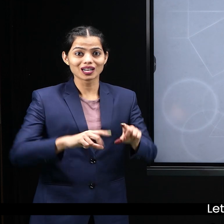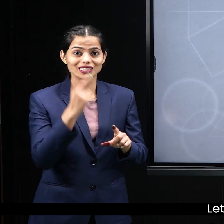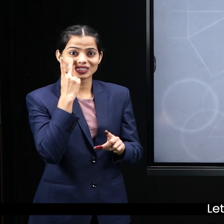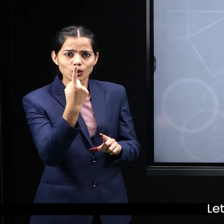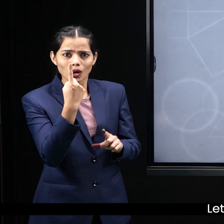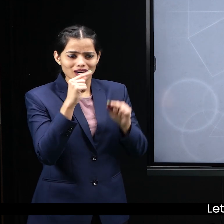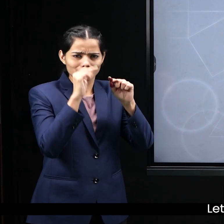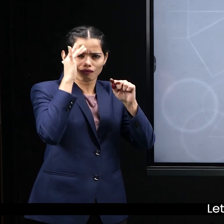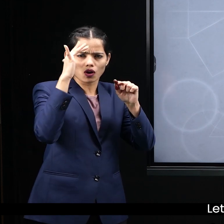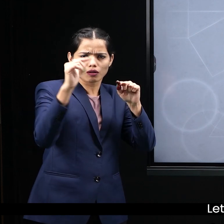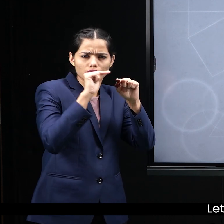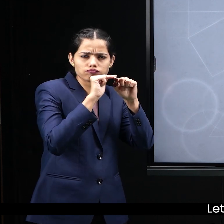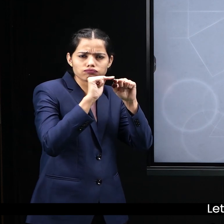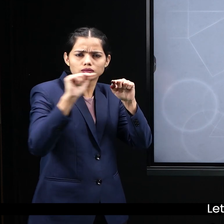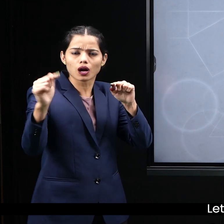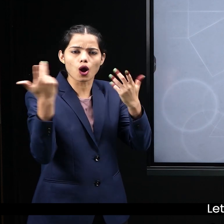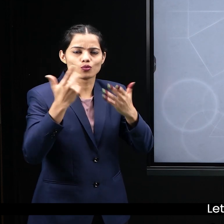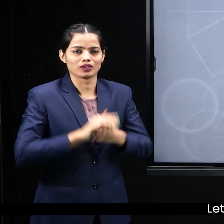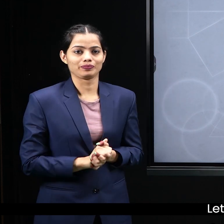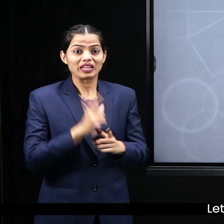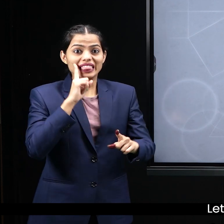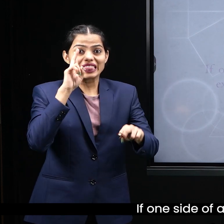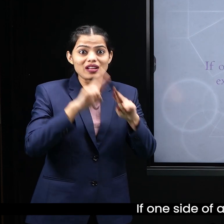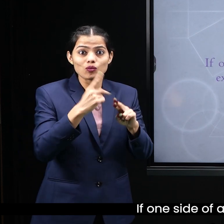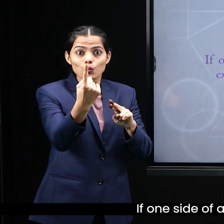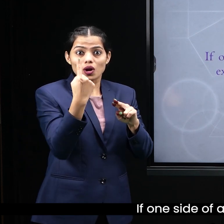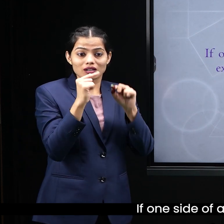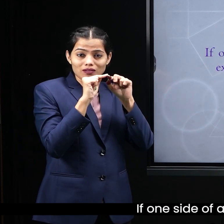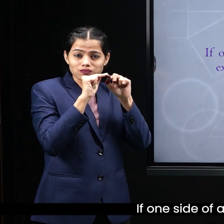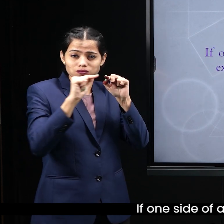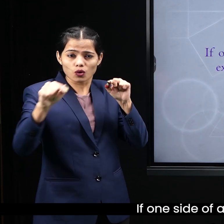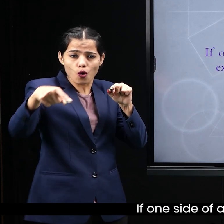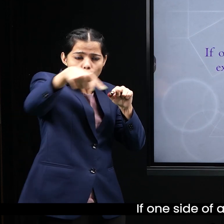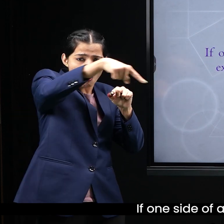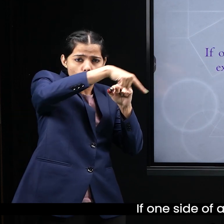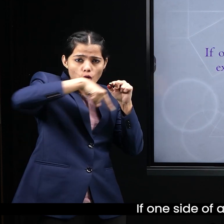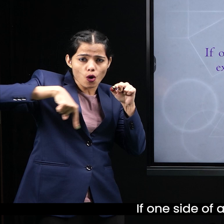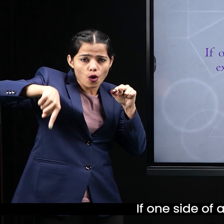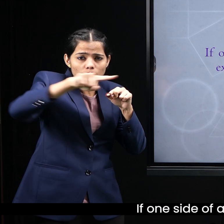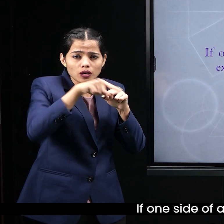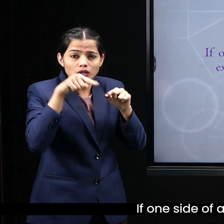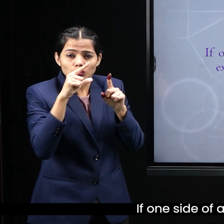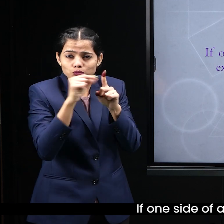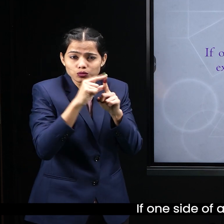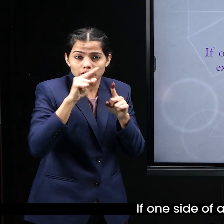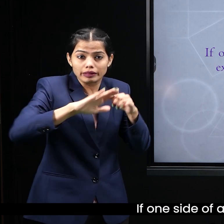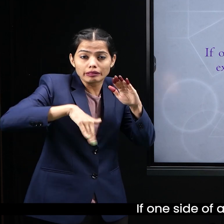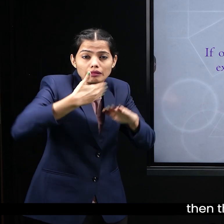Let us see one theorem. If one side of a cyclic quadrilateral is produced, then